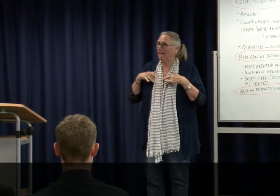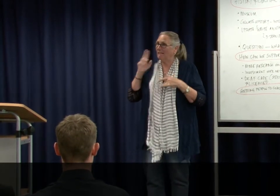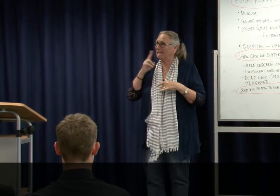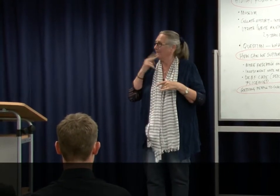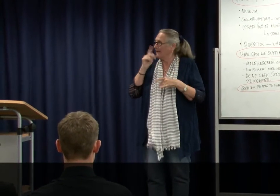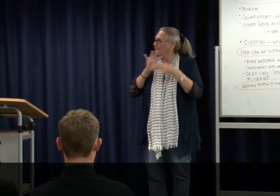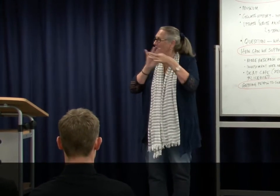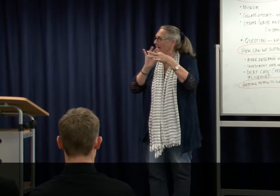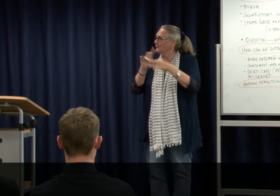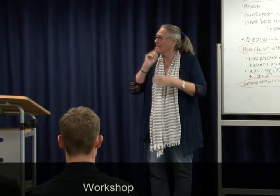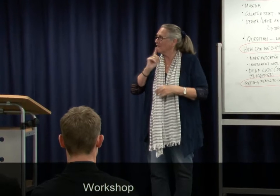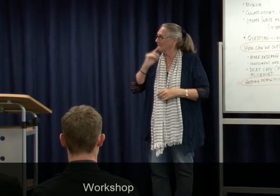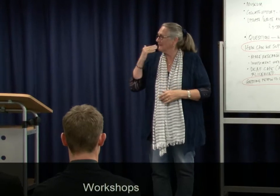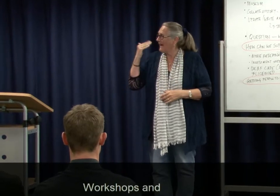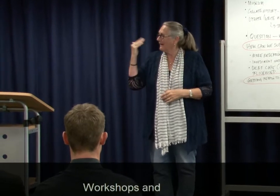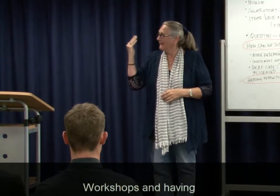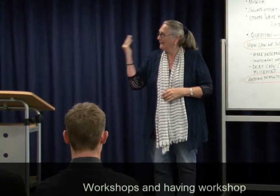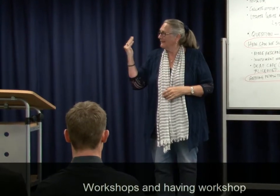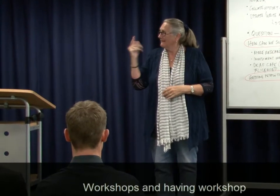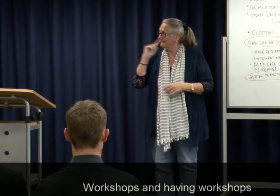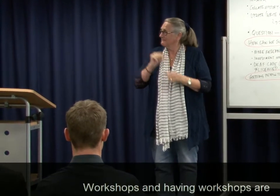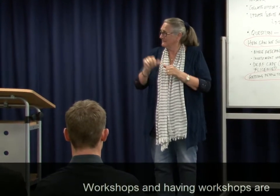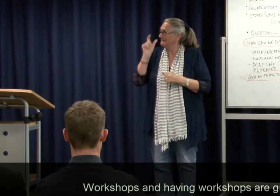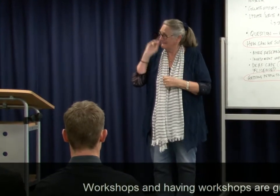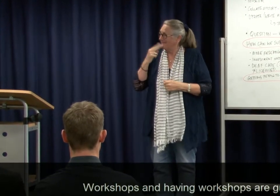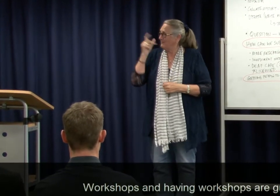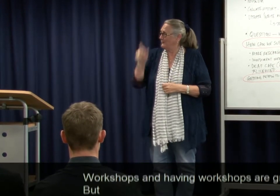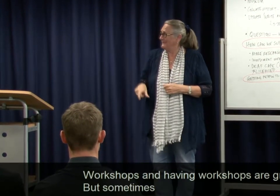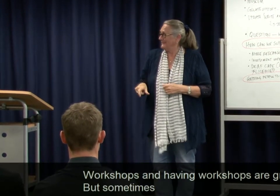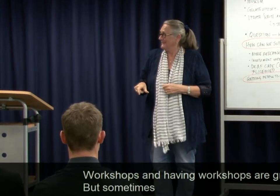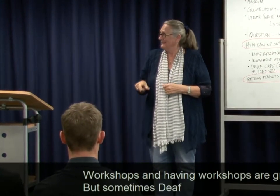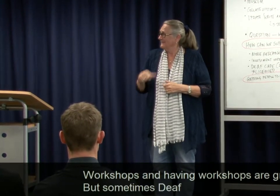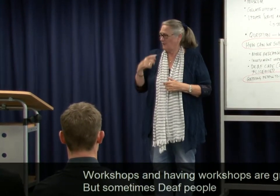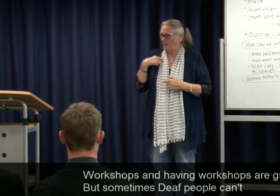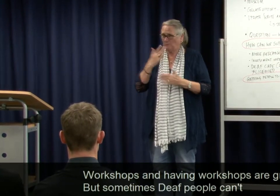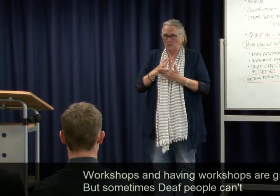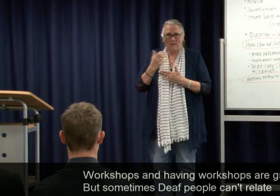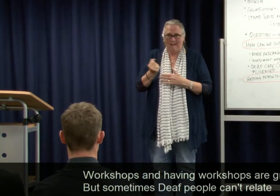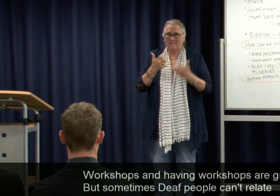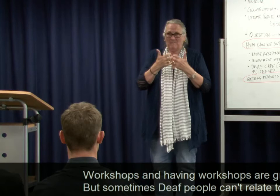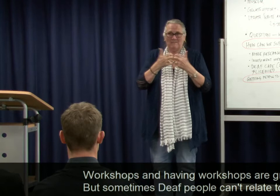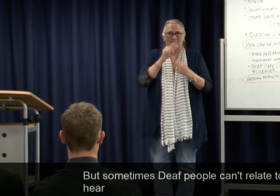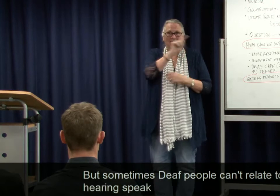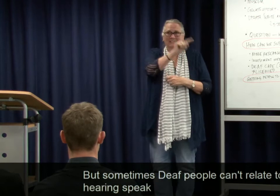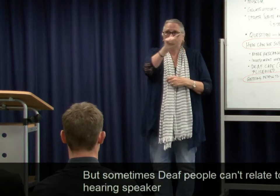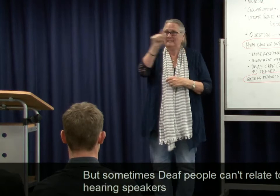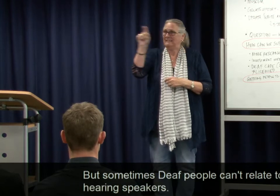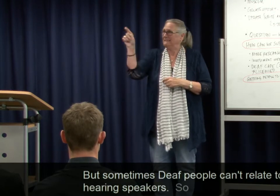Workshops and having workshops are great, but sometimes deaf people can't relate to hearing speakers. So it's great to have deaf people who can speak to